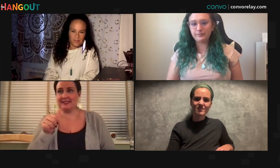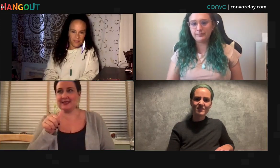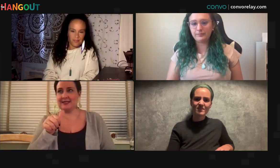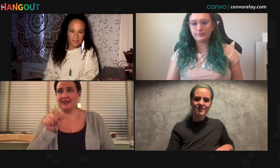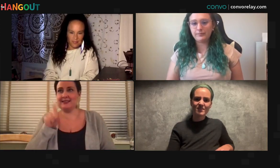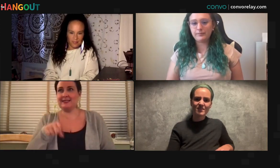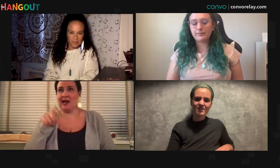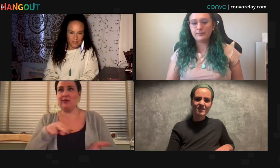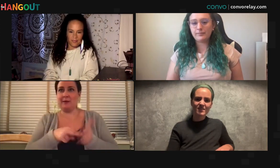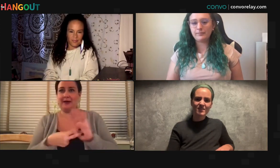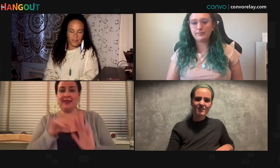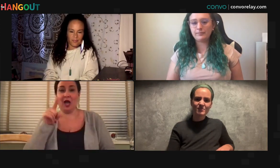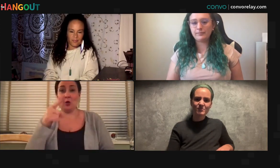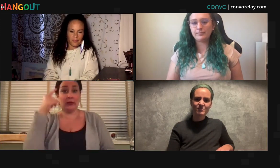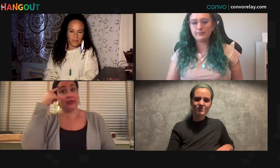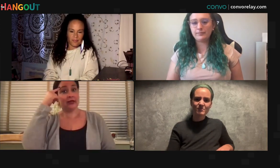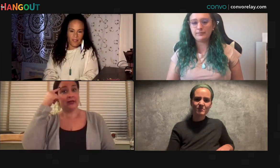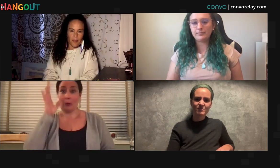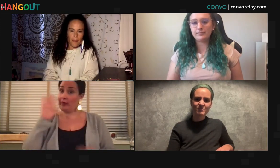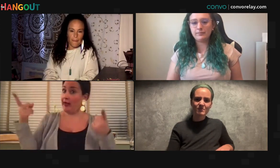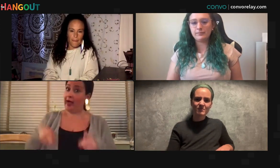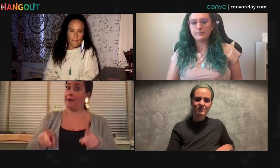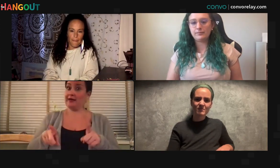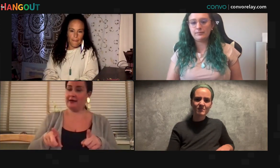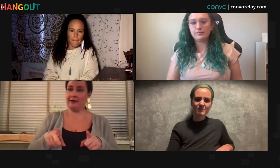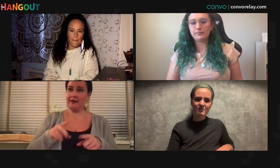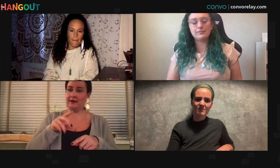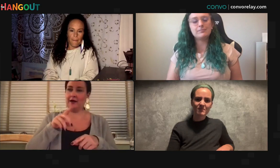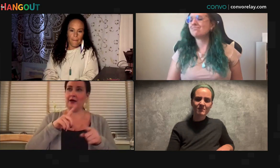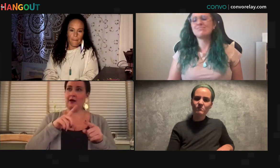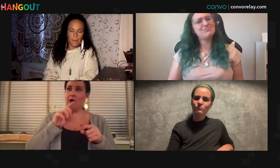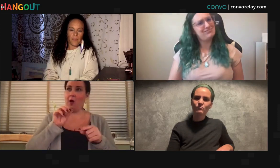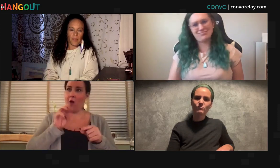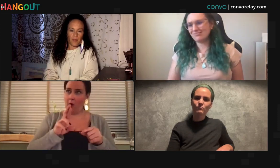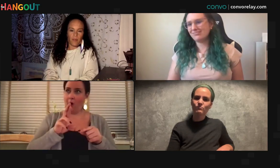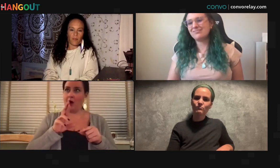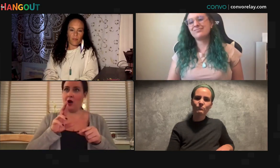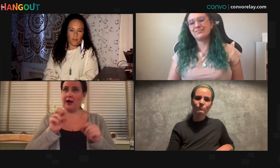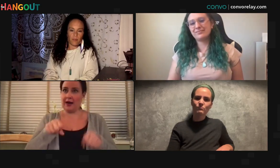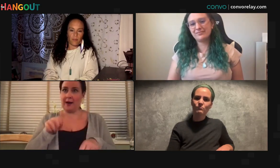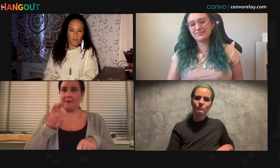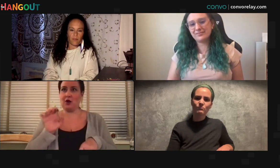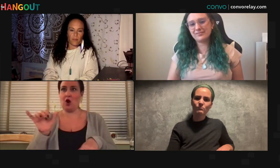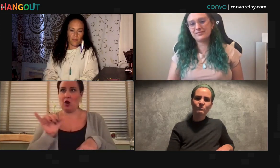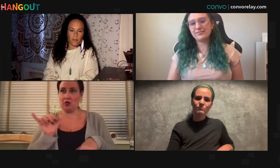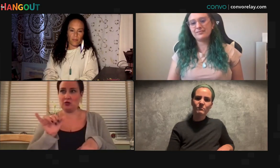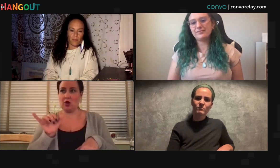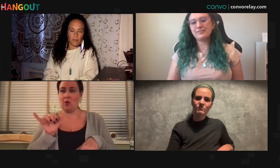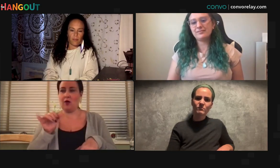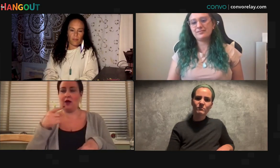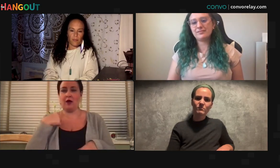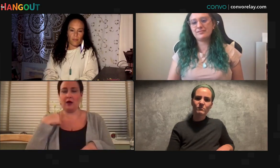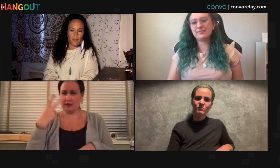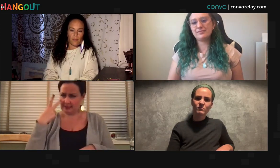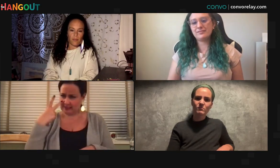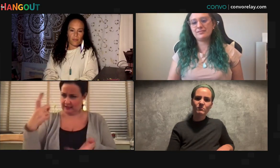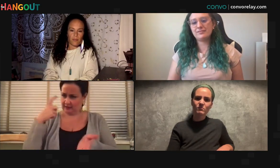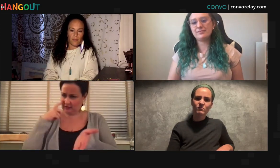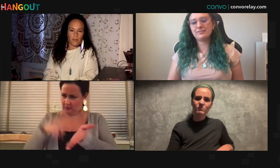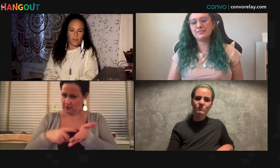So manifestation is not necessarily something that you think is going to happen or something. It could